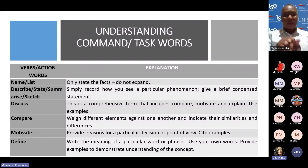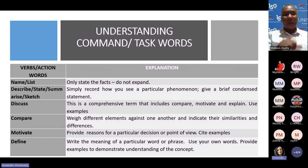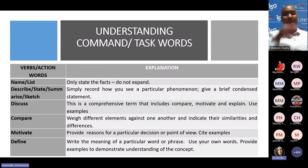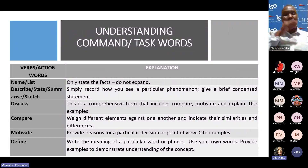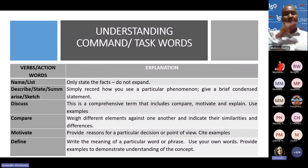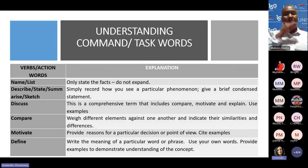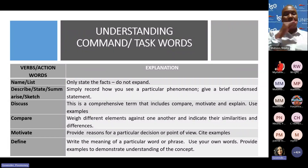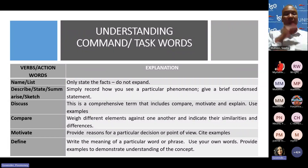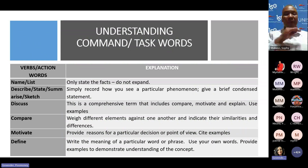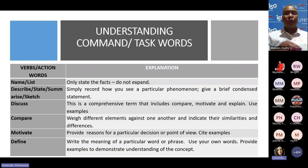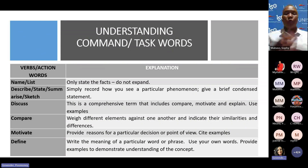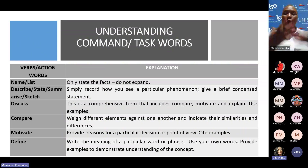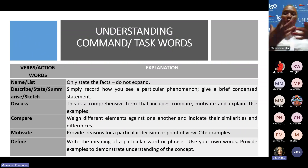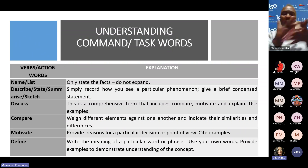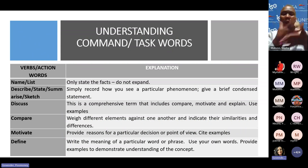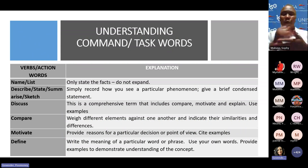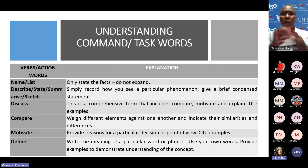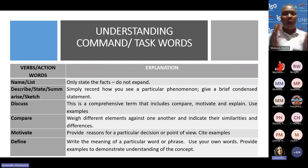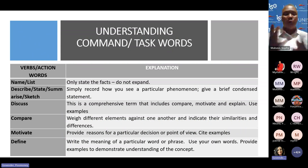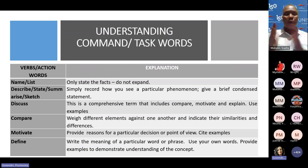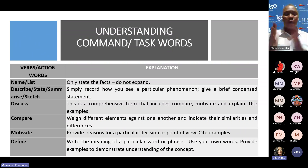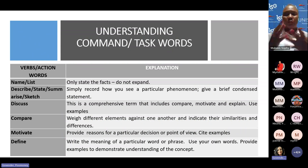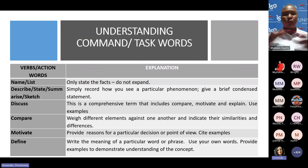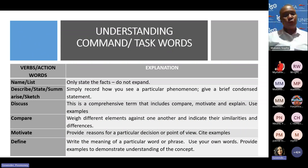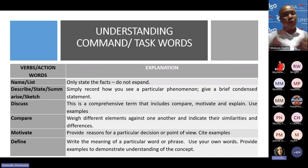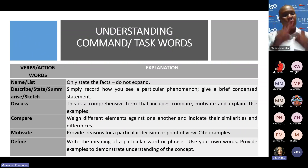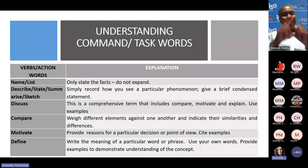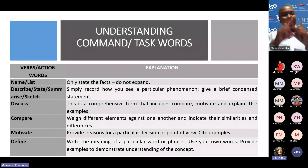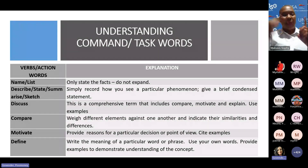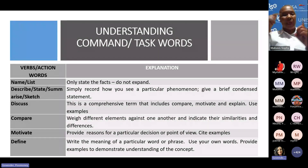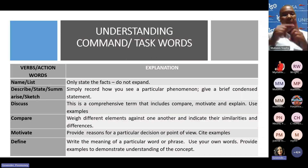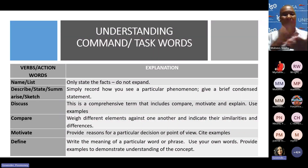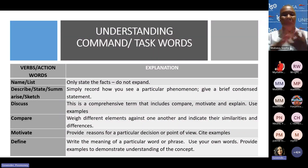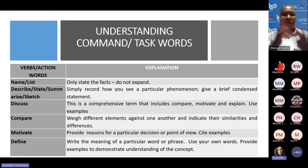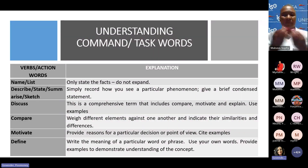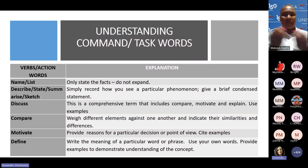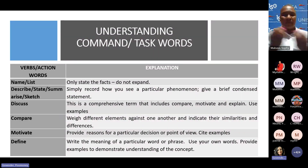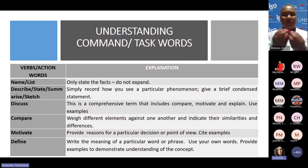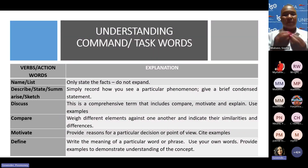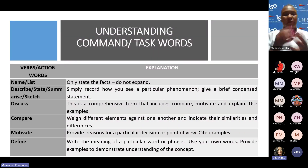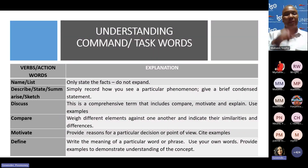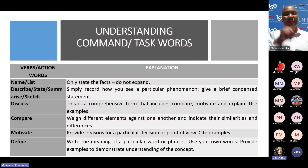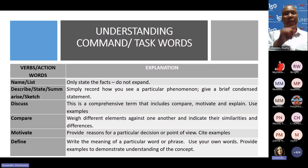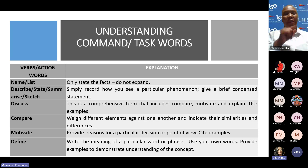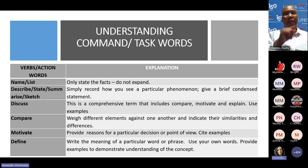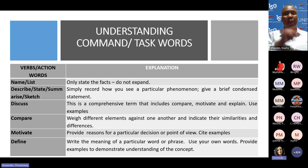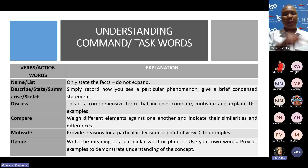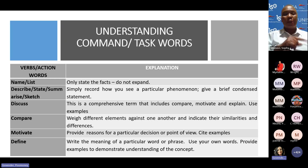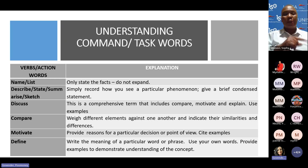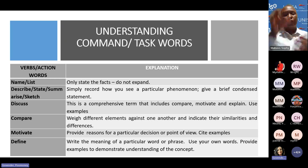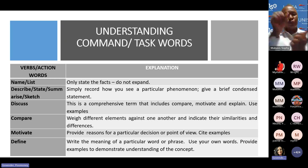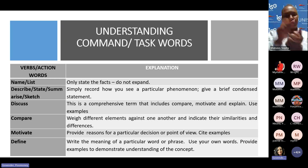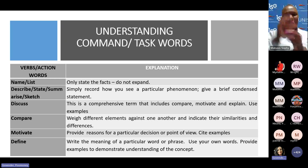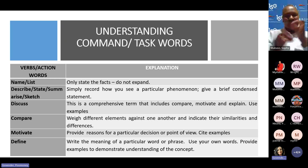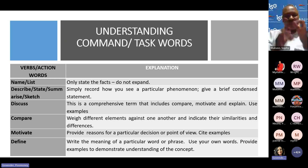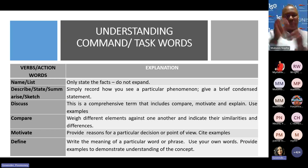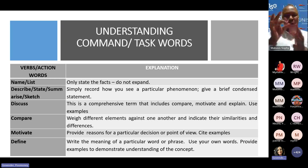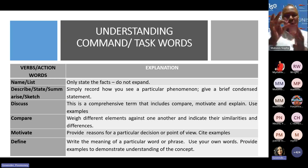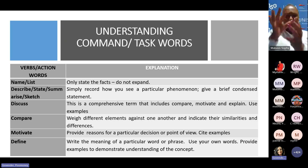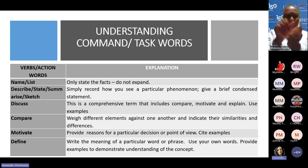simply record how you see a particular phenomenon, and you give a brief but condensed